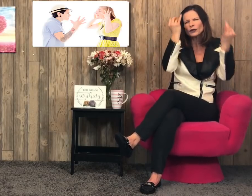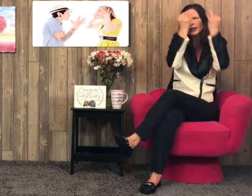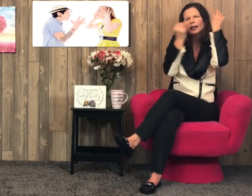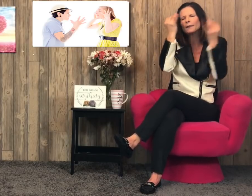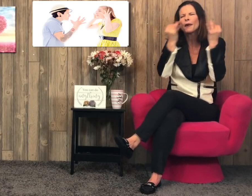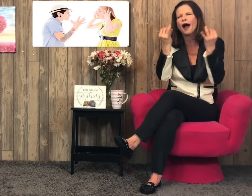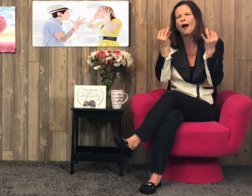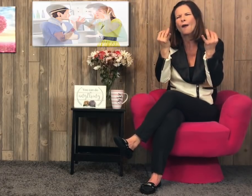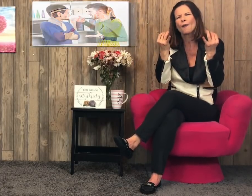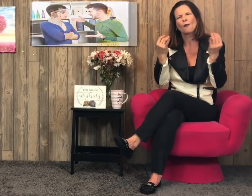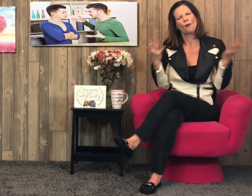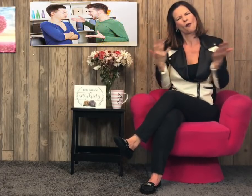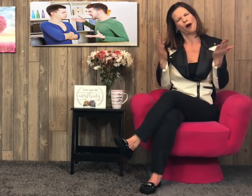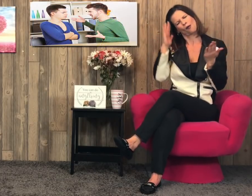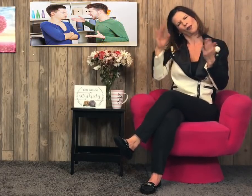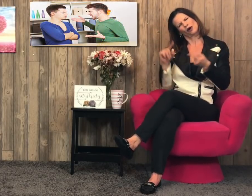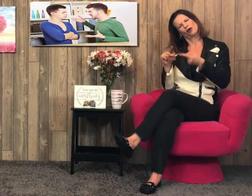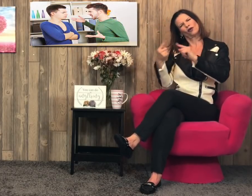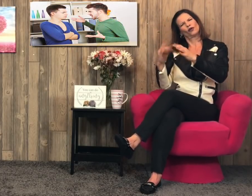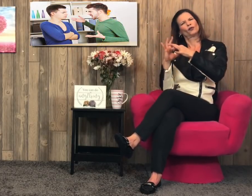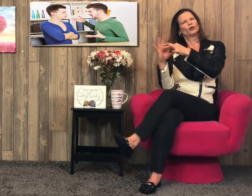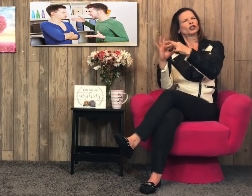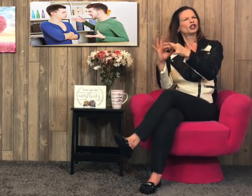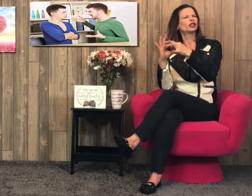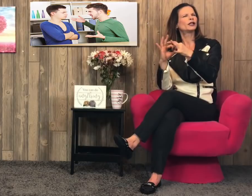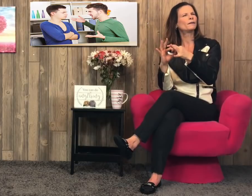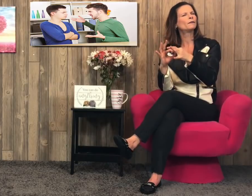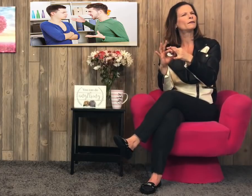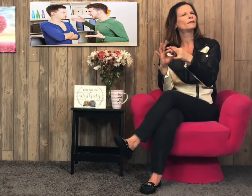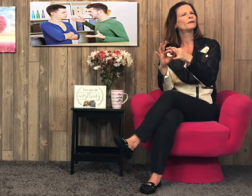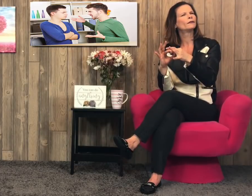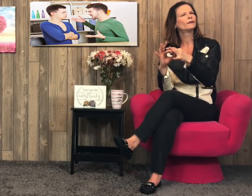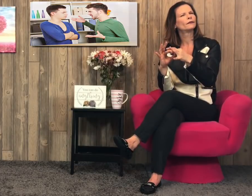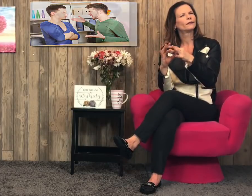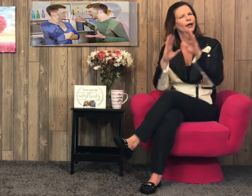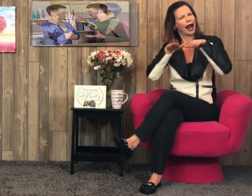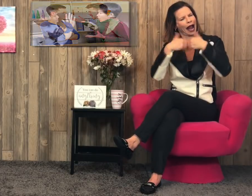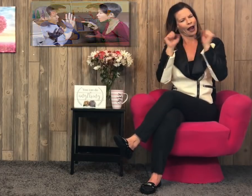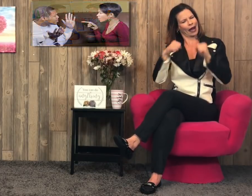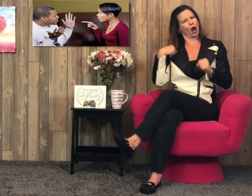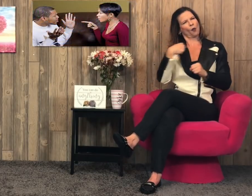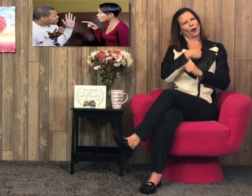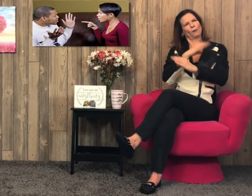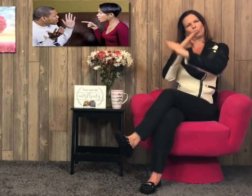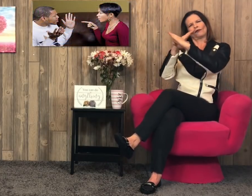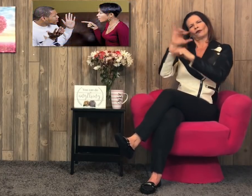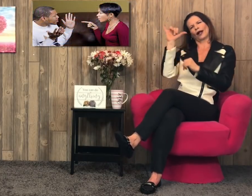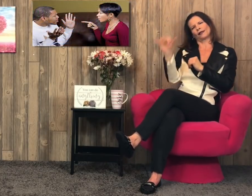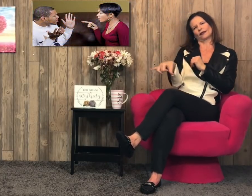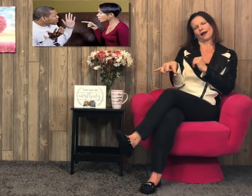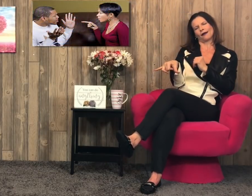Some start to think about the possibilities that could hurt their relationships and how to prevent that from happening.